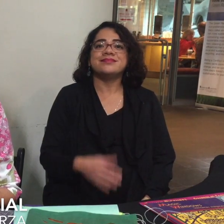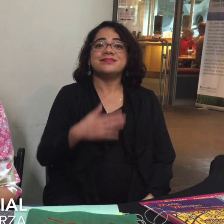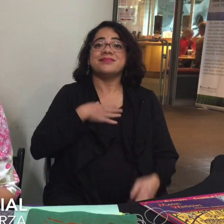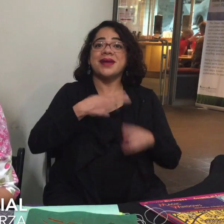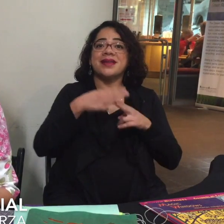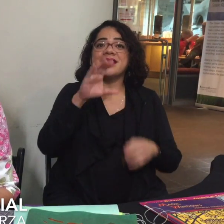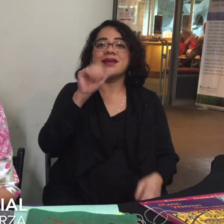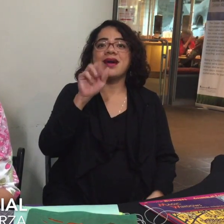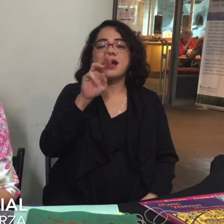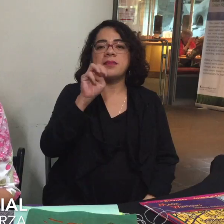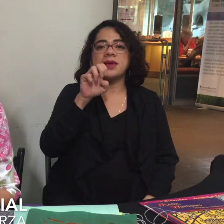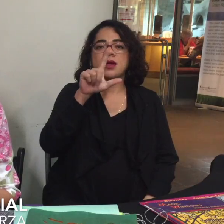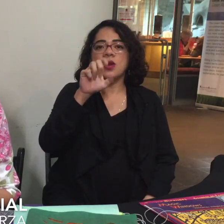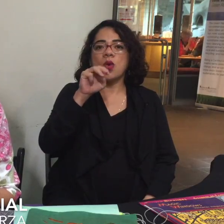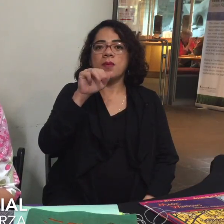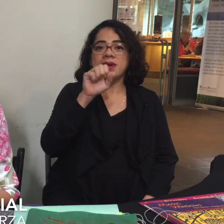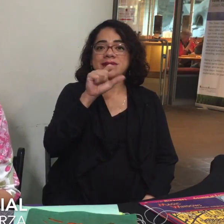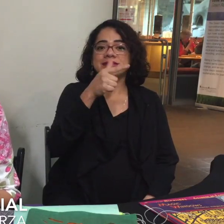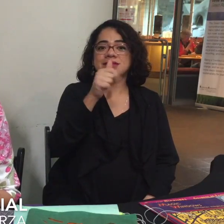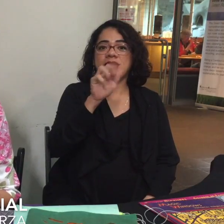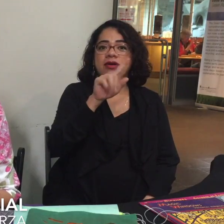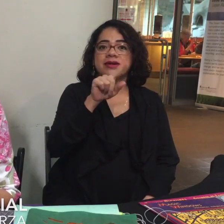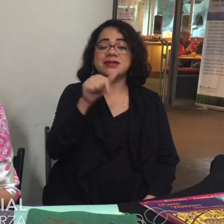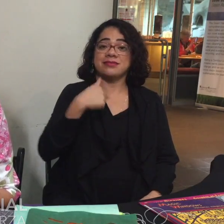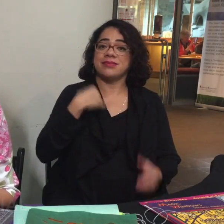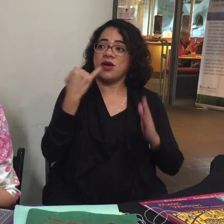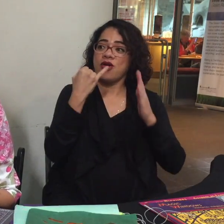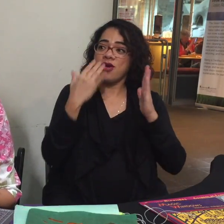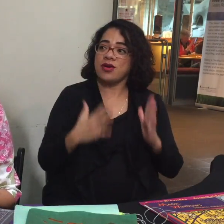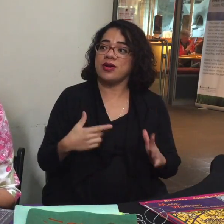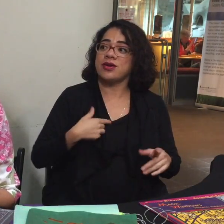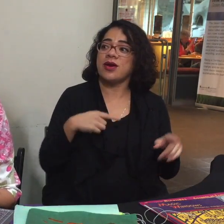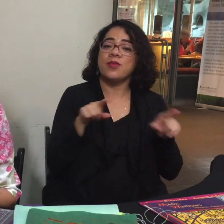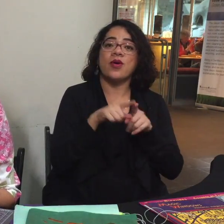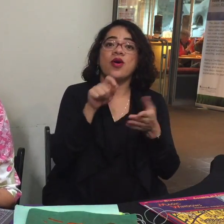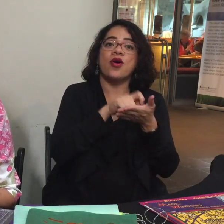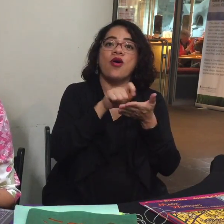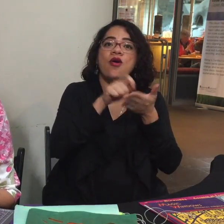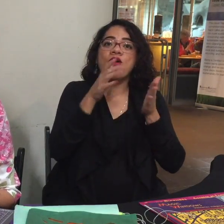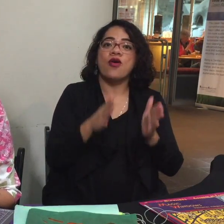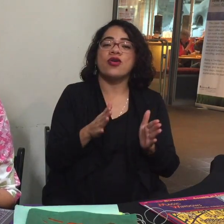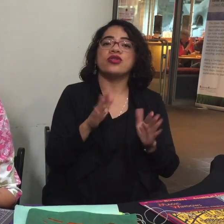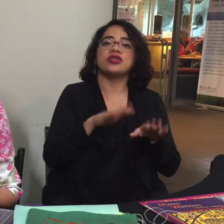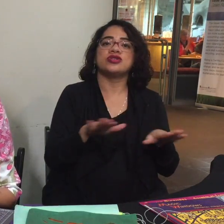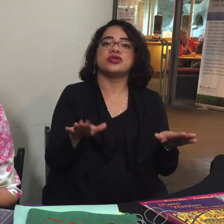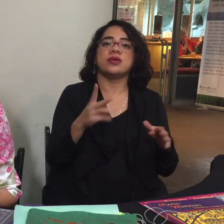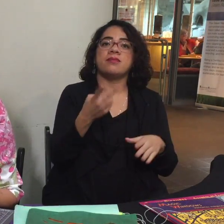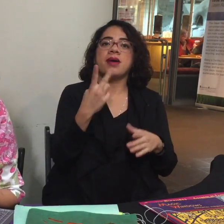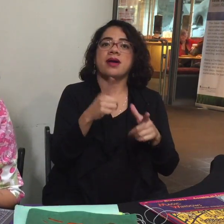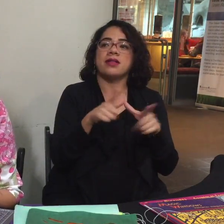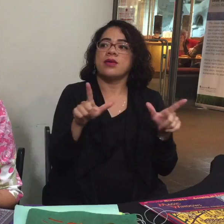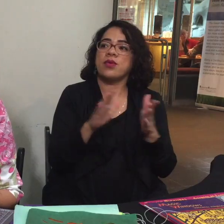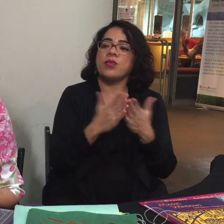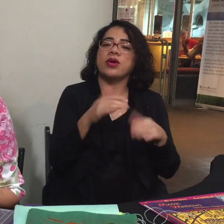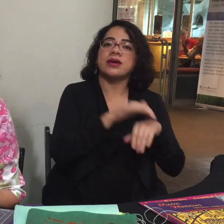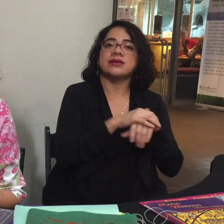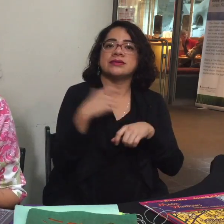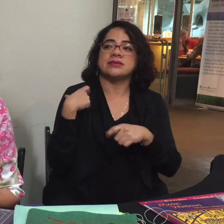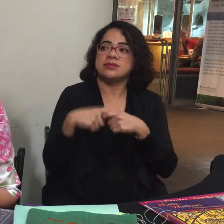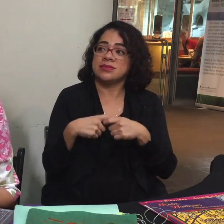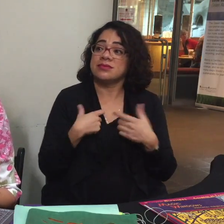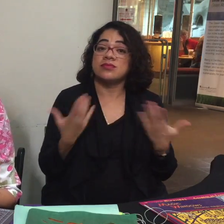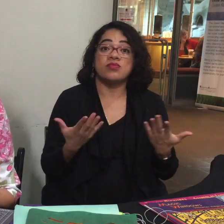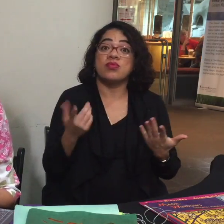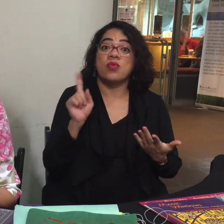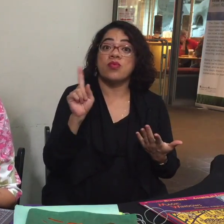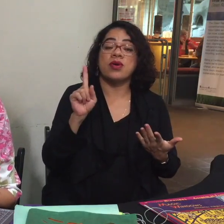My name is Carmen Lomas Garza, and I'm an artist and also an author of children's bilingual books in English and Spanish. And I'm here